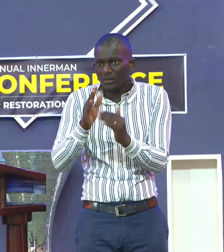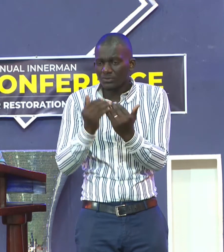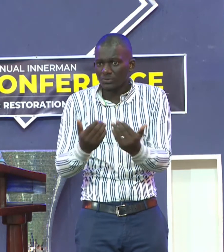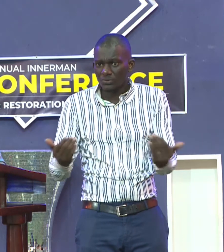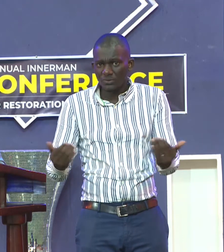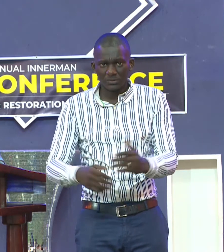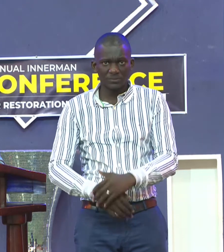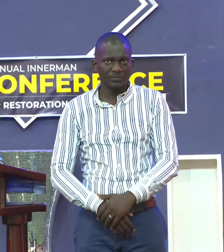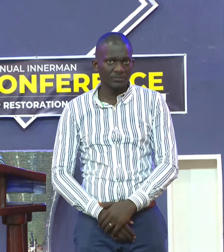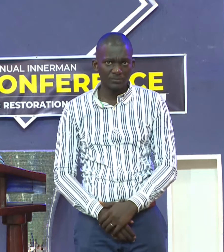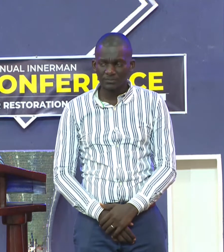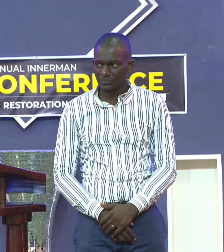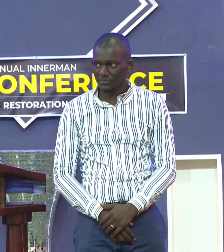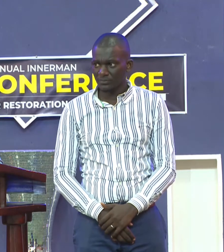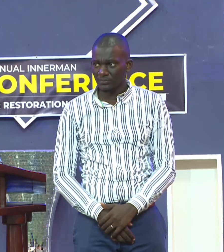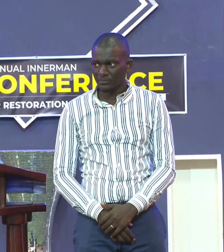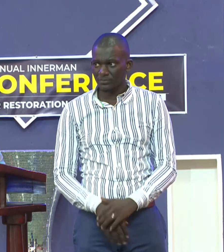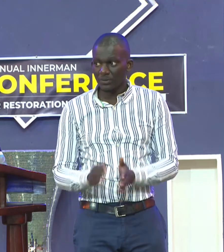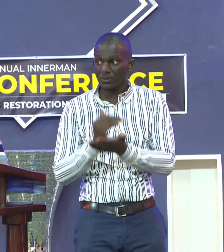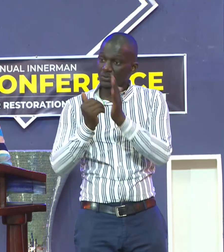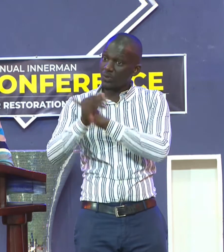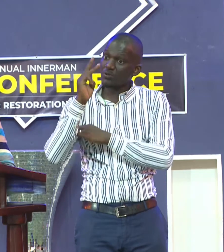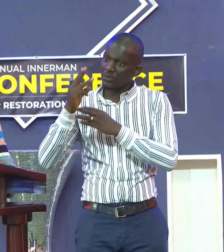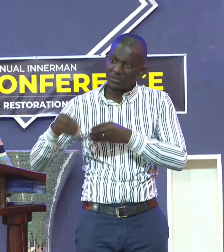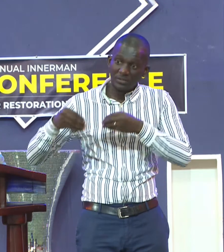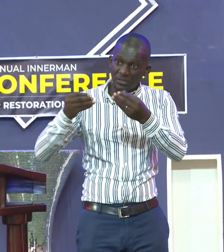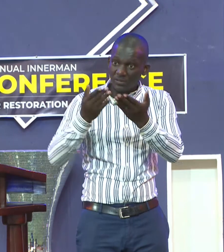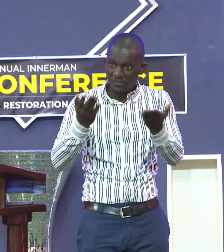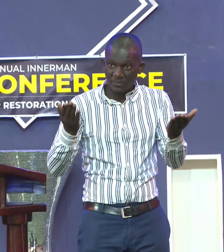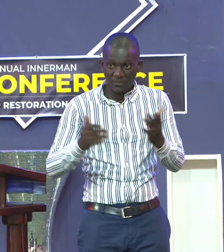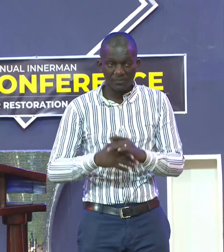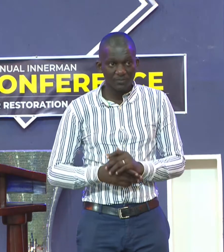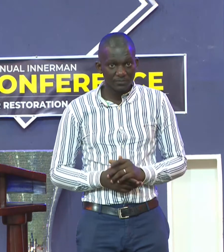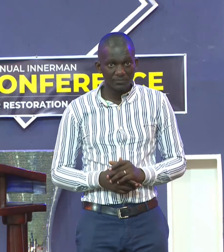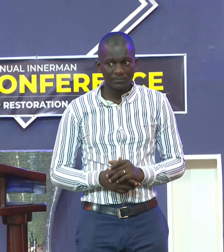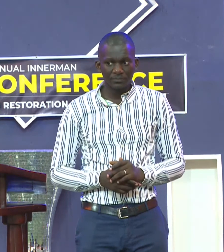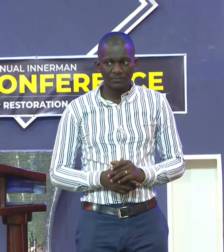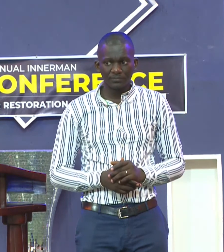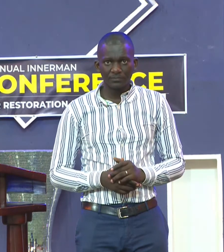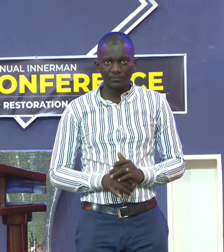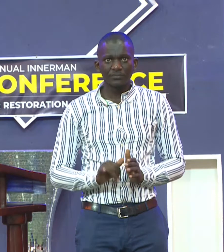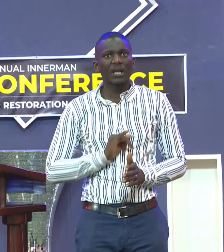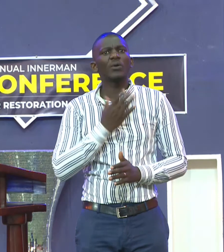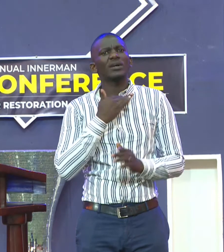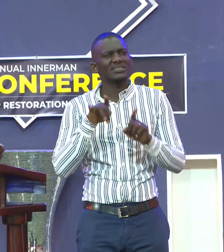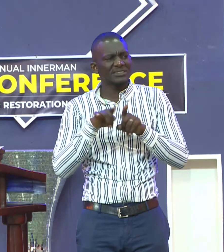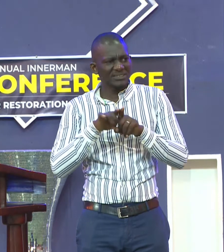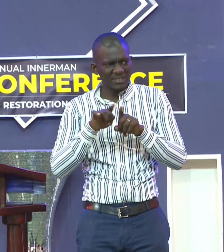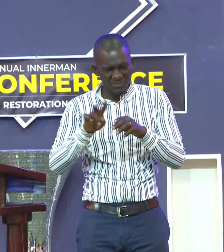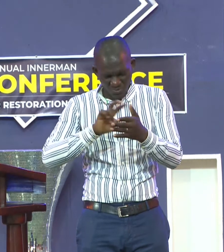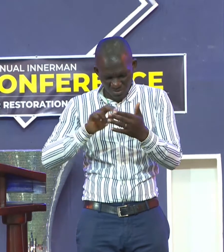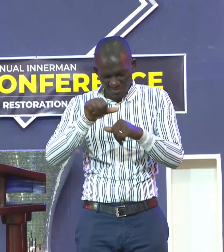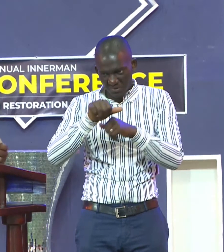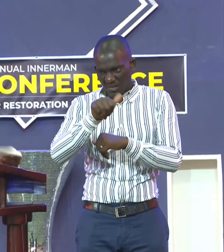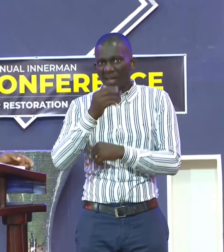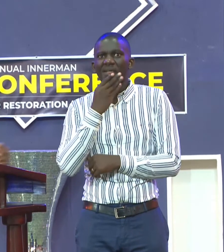going to handle your children, because he will surely give it to you. I want us to